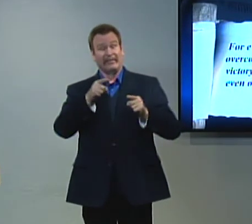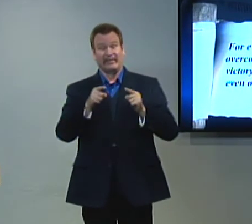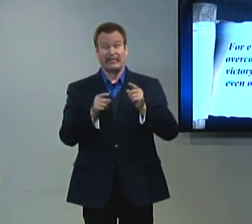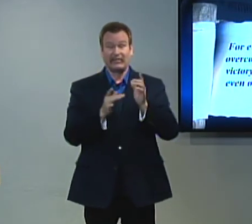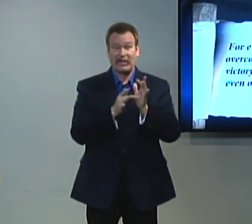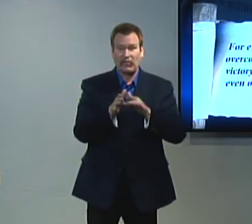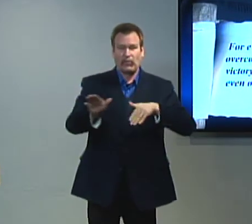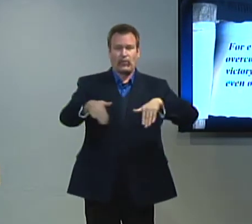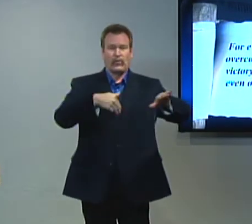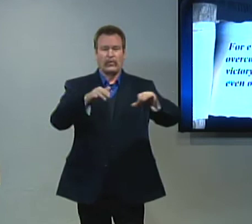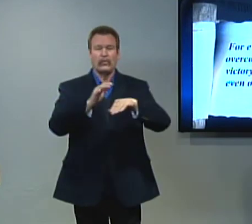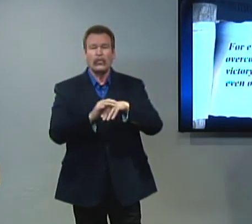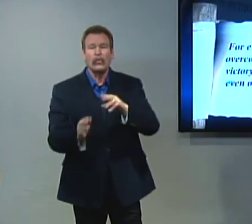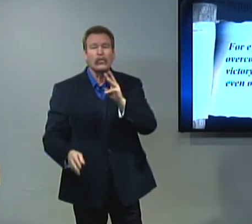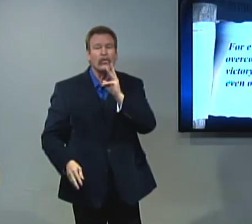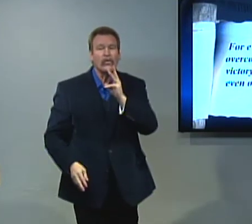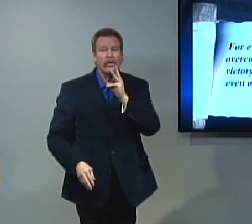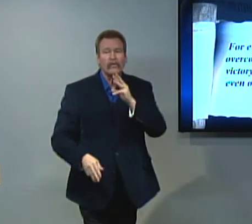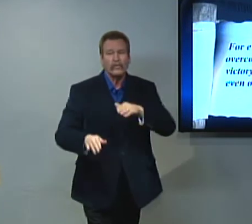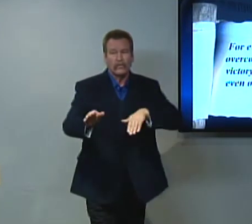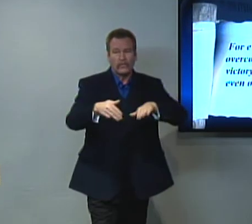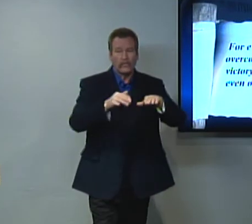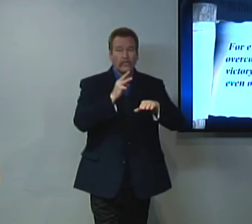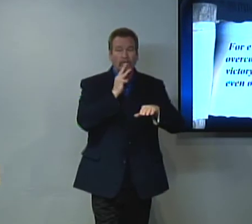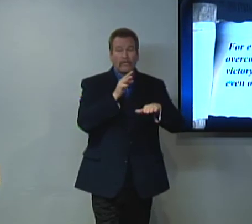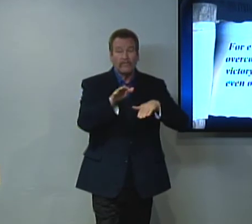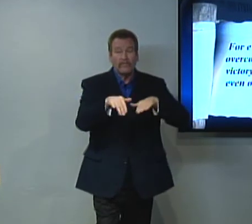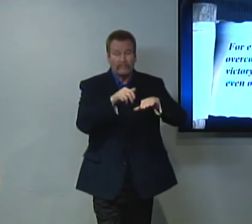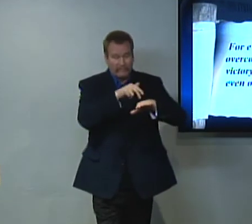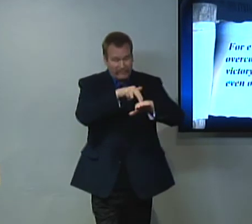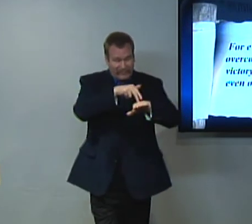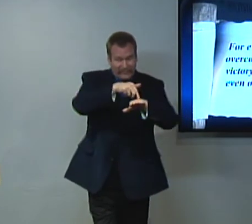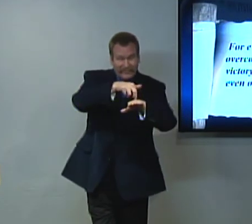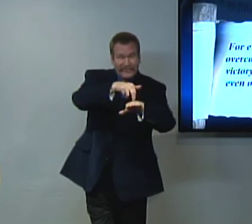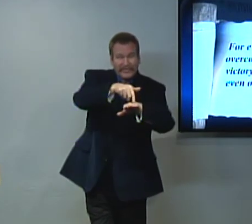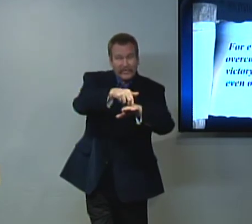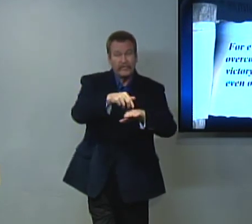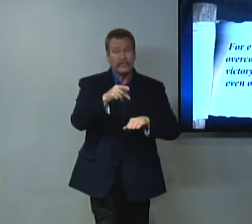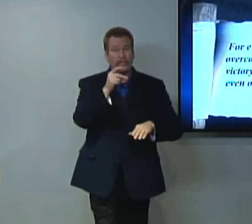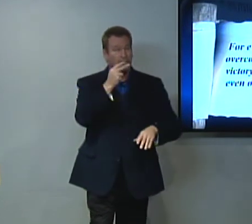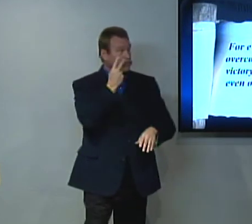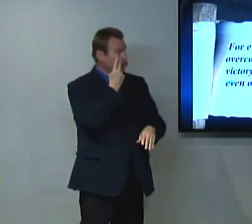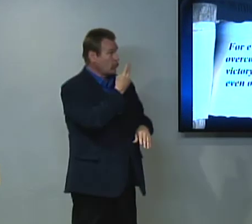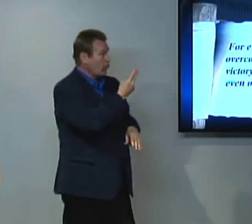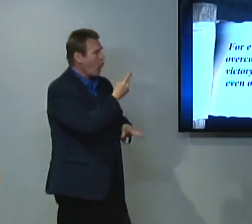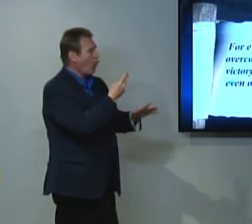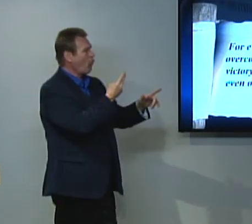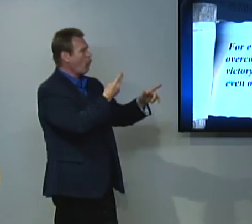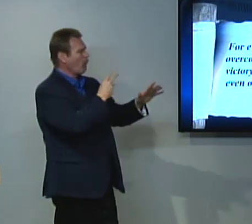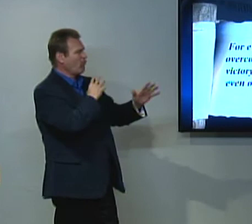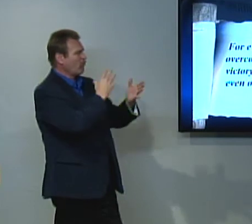about his faith. Jesus was walking on the water to his disciples during a storm. Peter saw